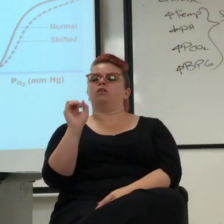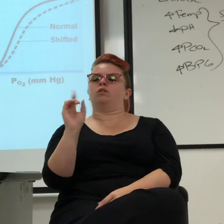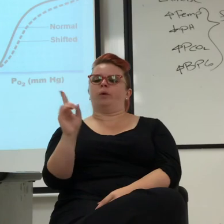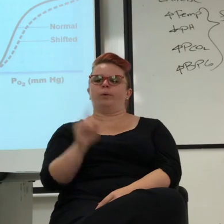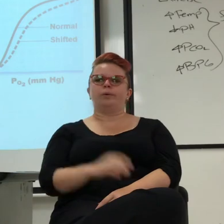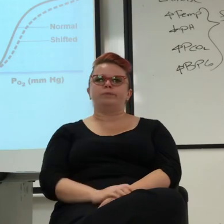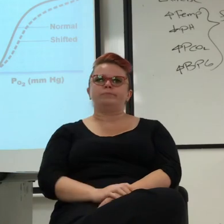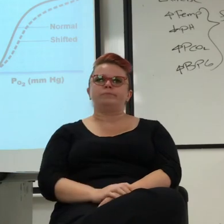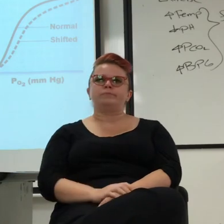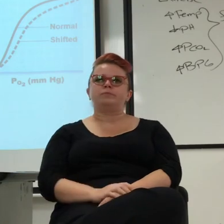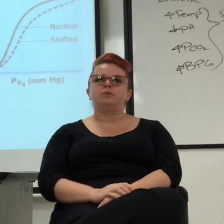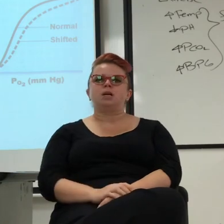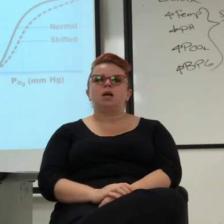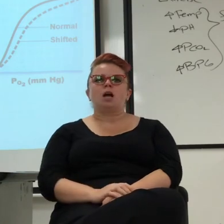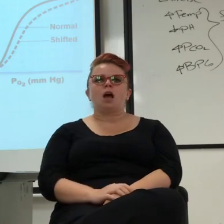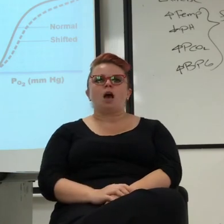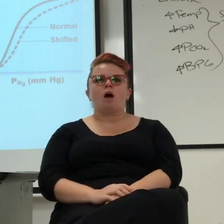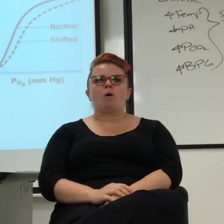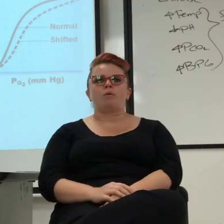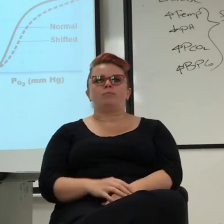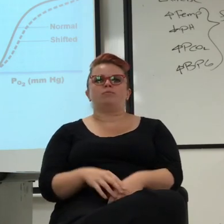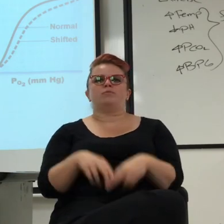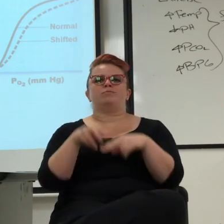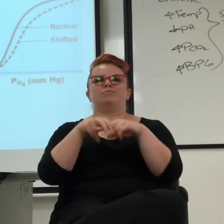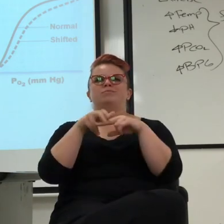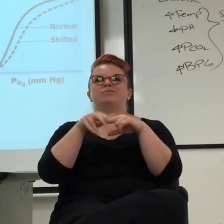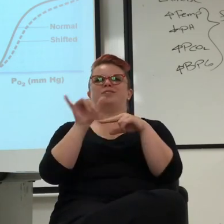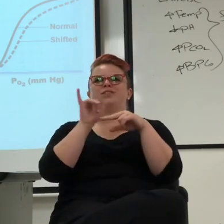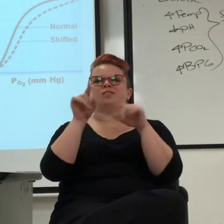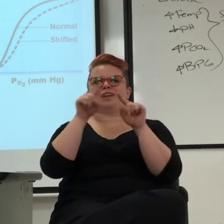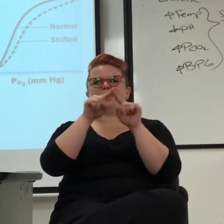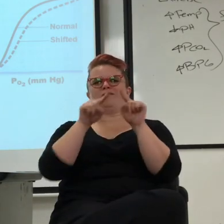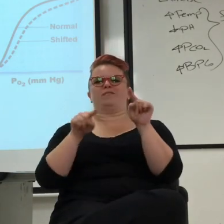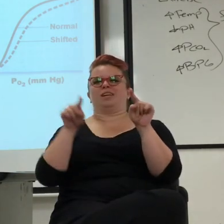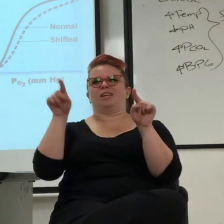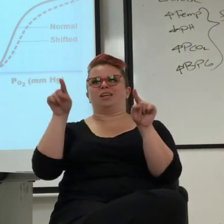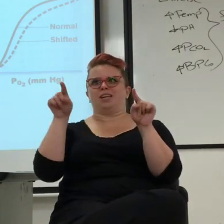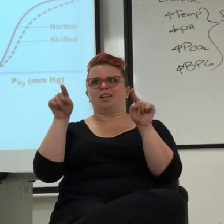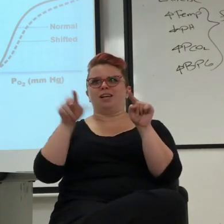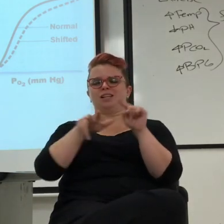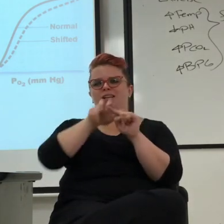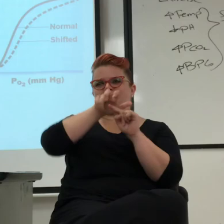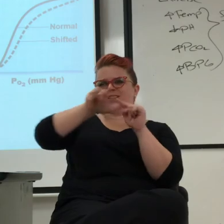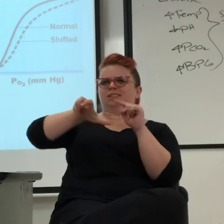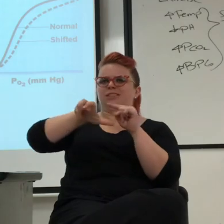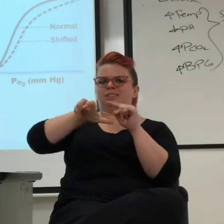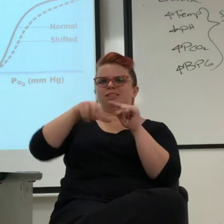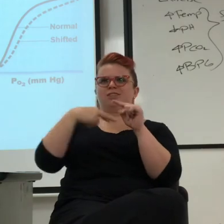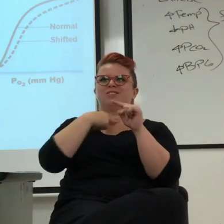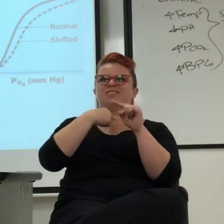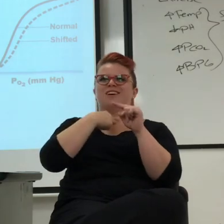like, it's like almost a V. It's like you get into there and it's hard to get out.